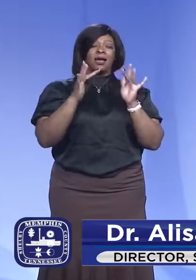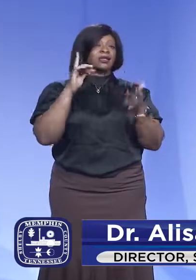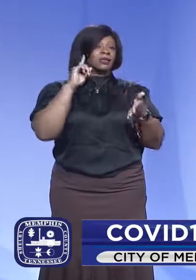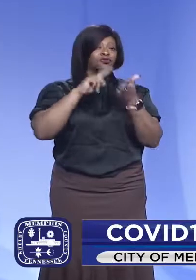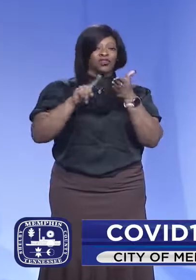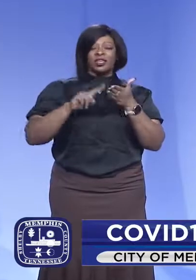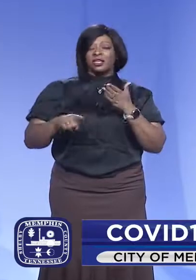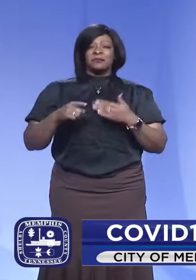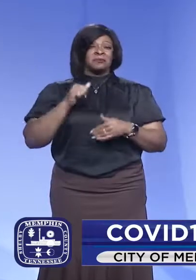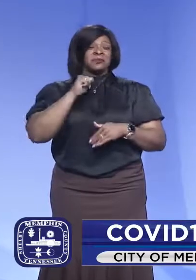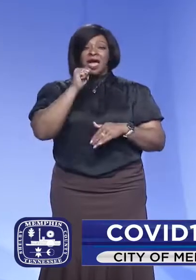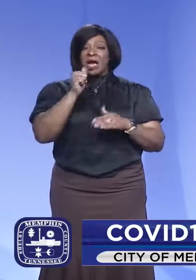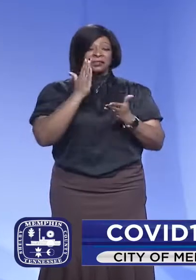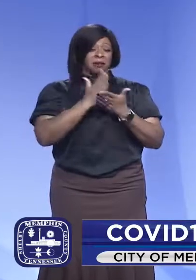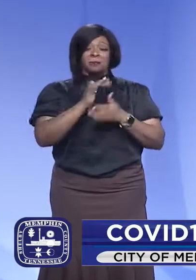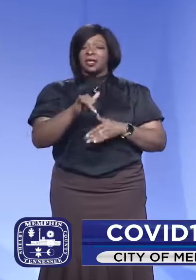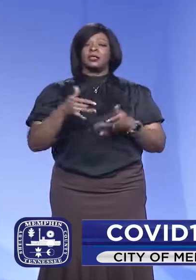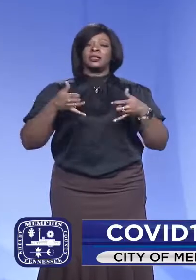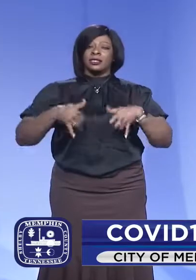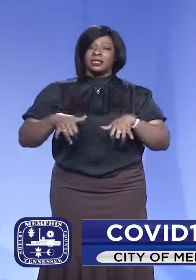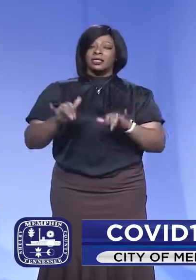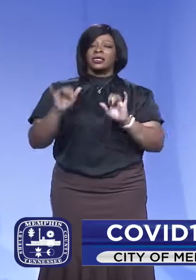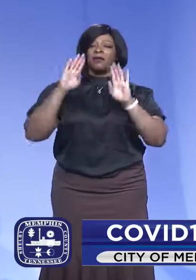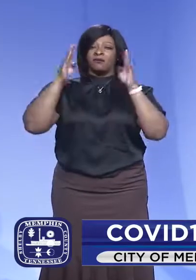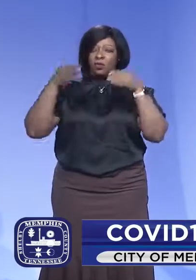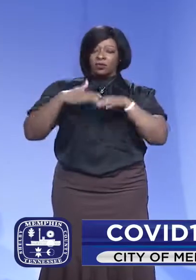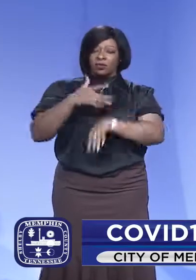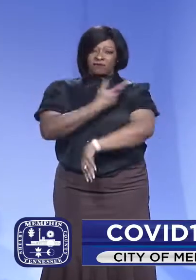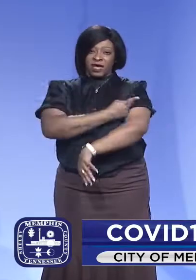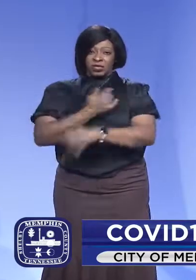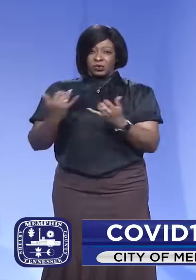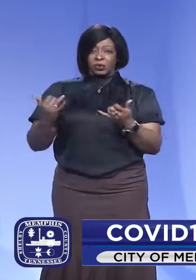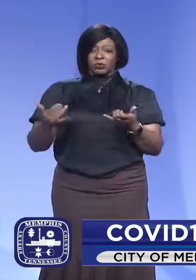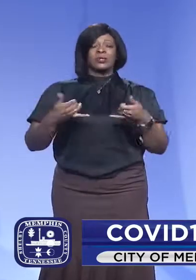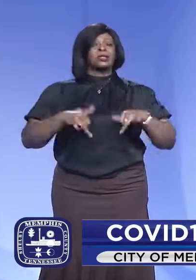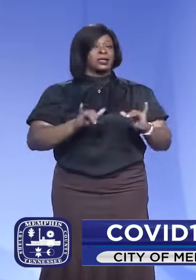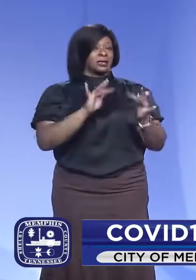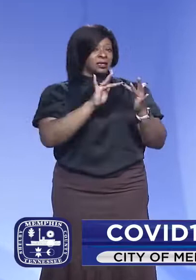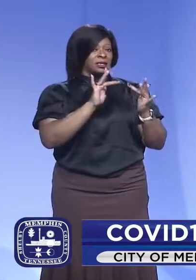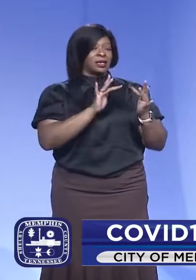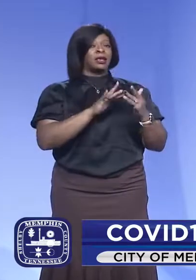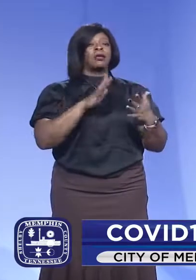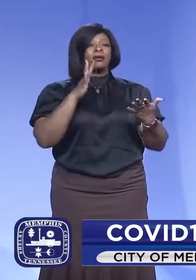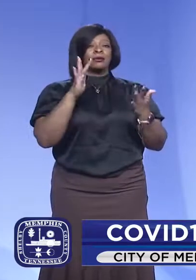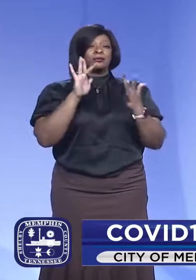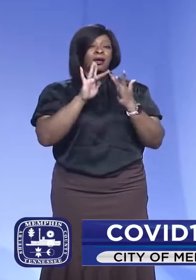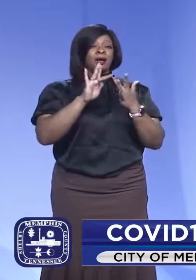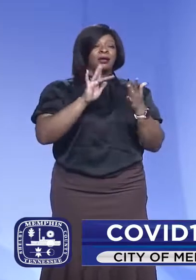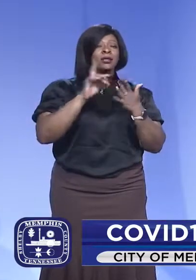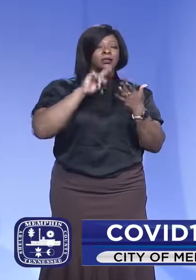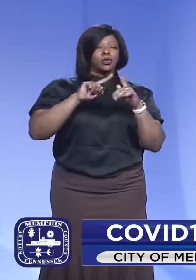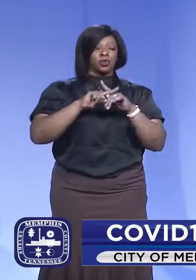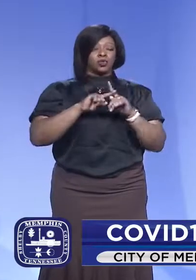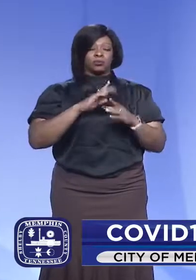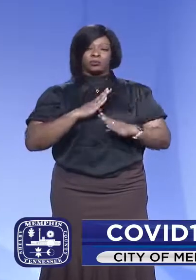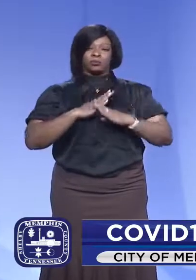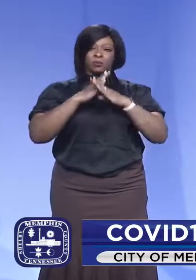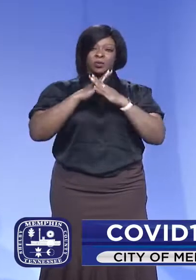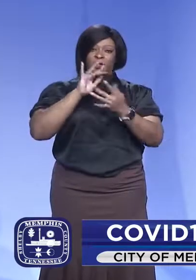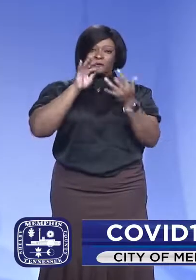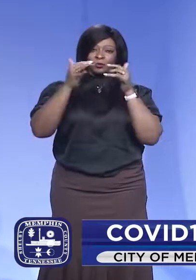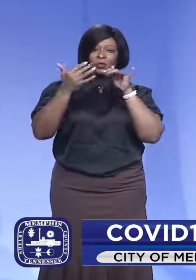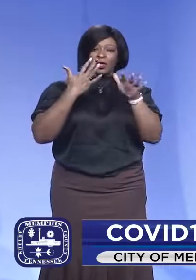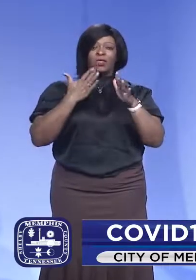not discontinuing that. Even though there's a focus on vaccines, we need to continue to focus on containment, and that's done